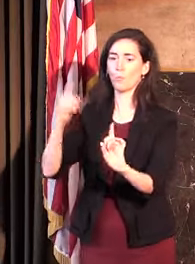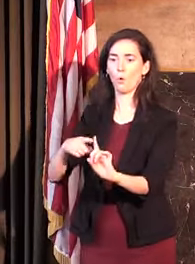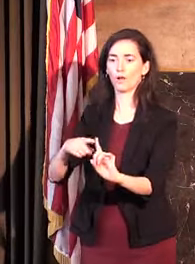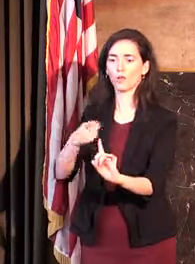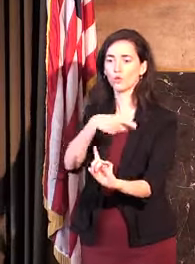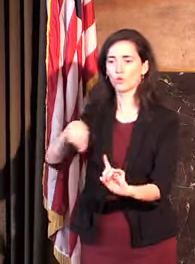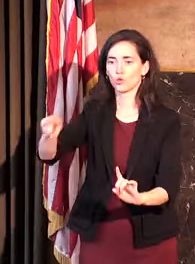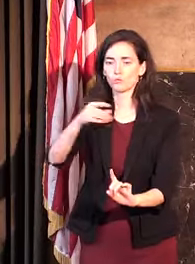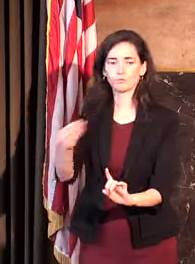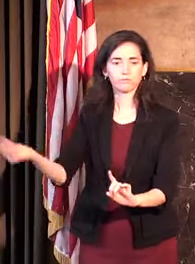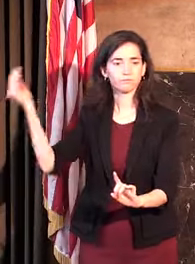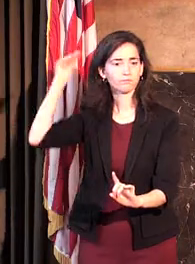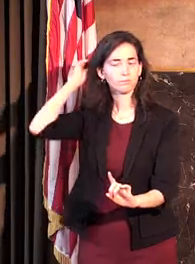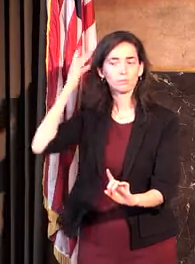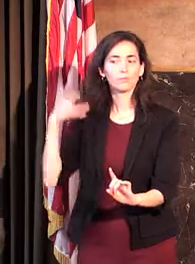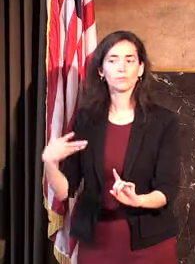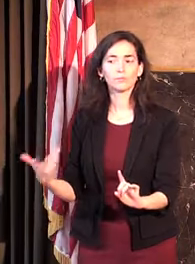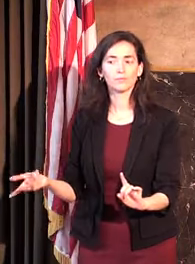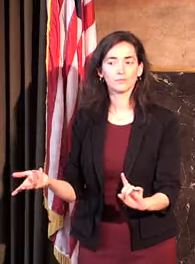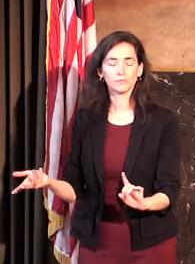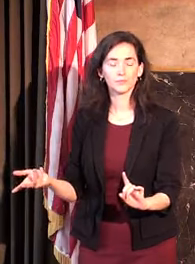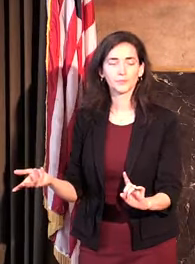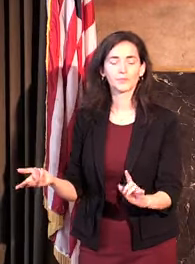today is